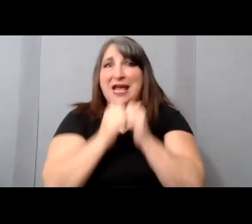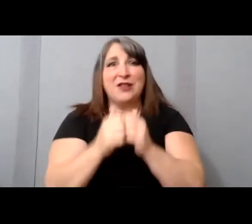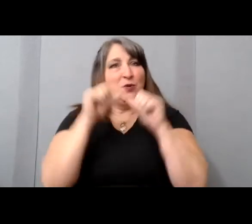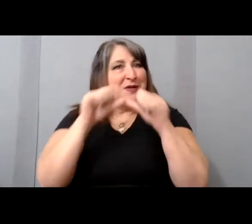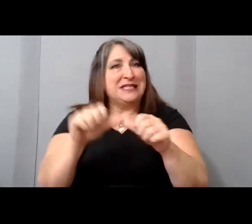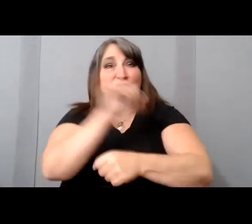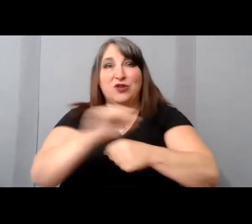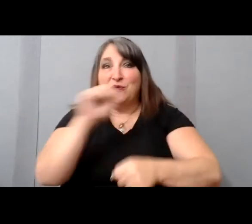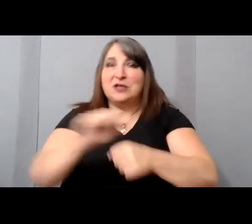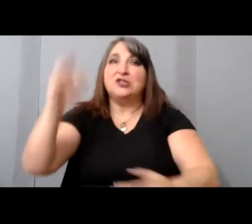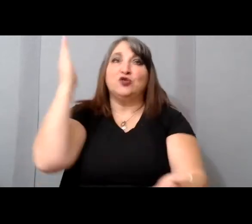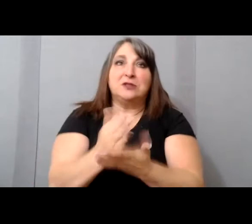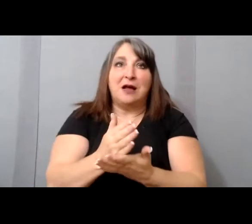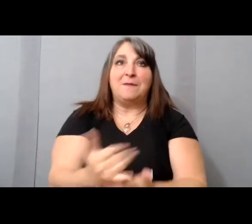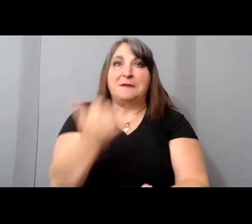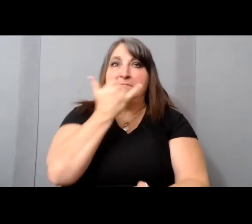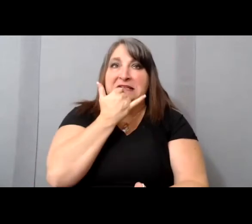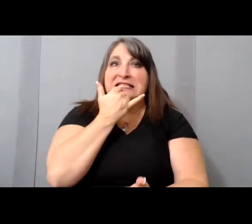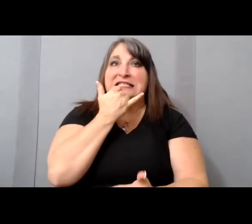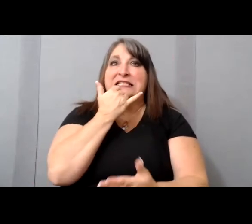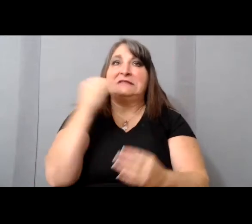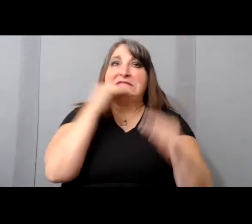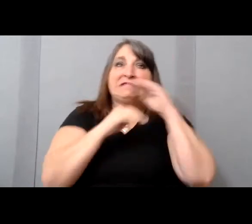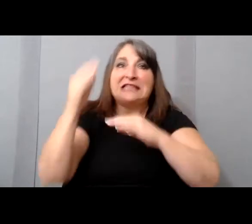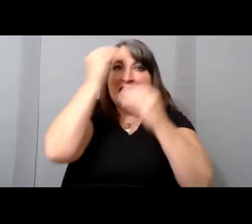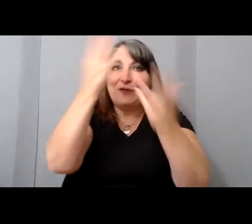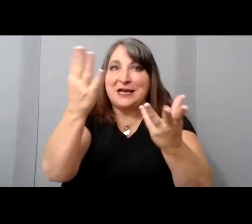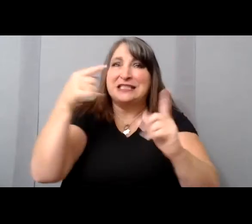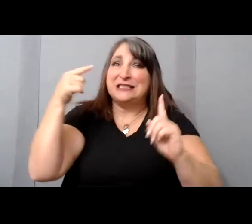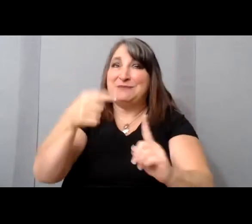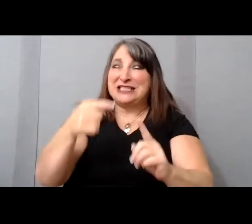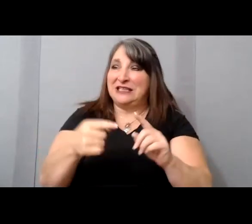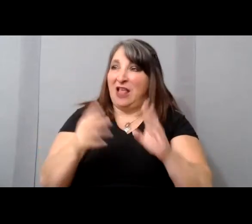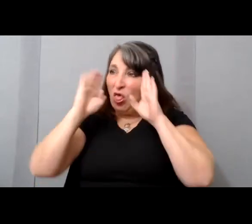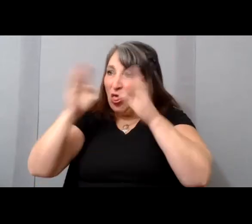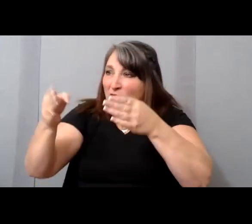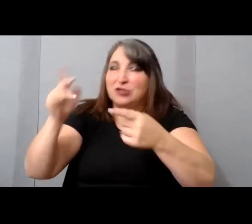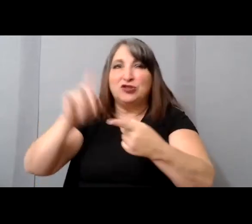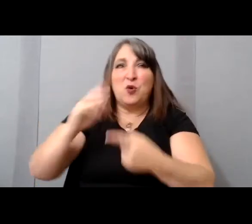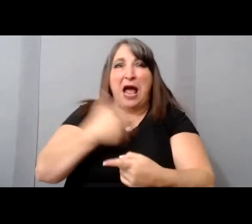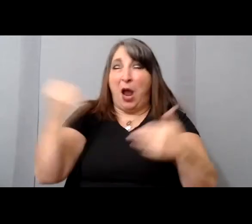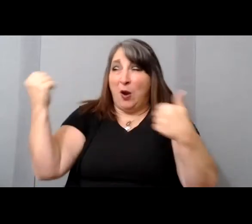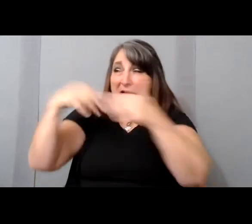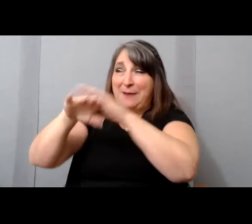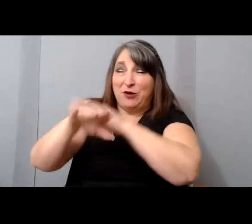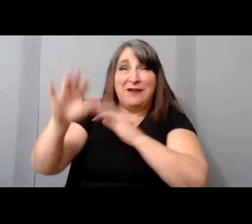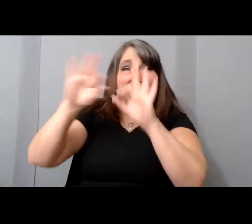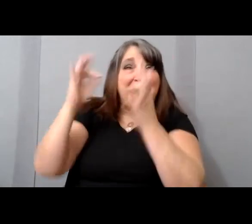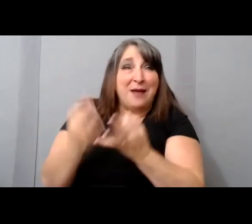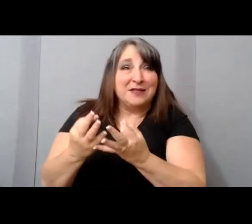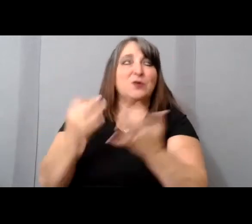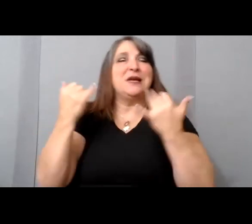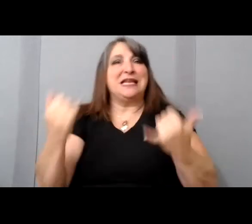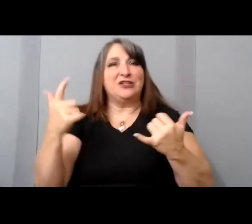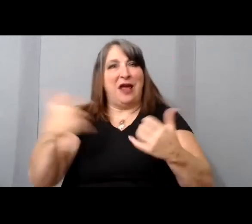dispel the spread of misinformation, especially the ones directed at our immigrant families. We need to start actively building our local benches with